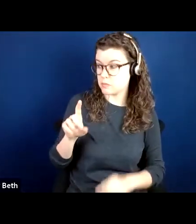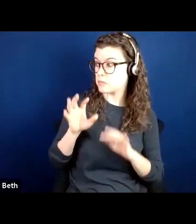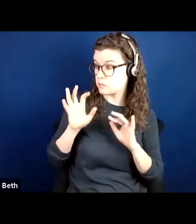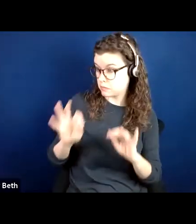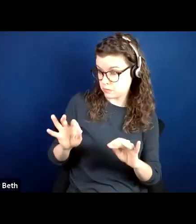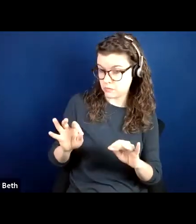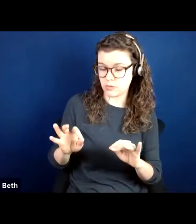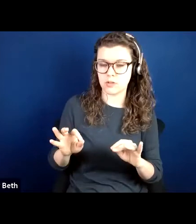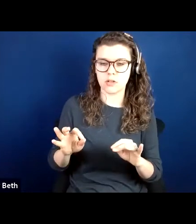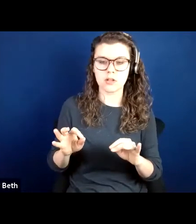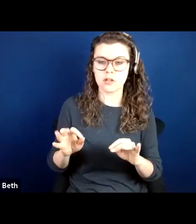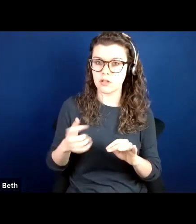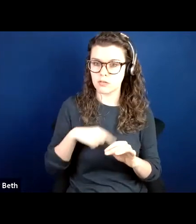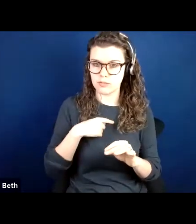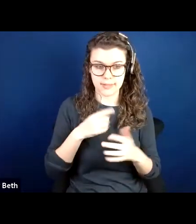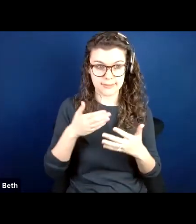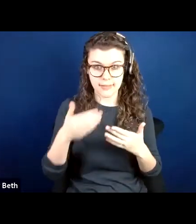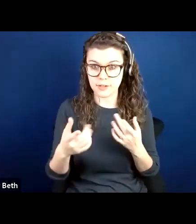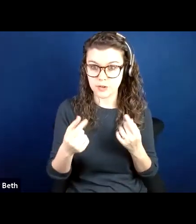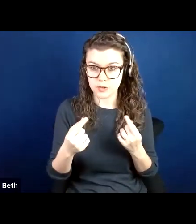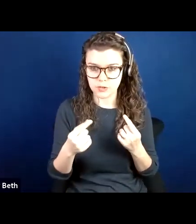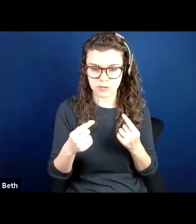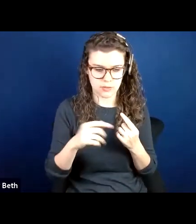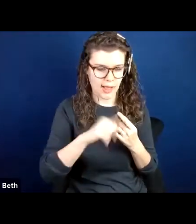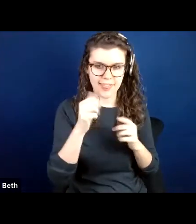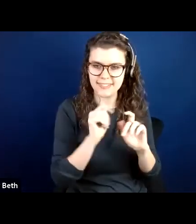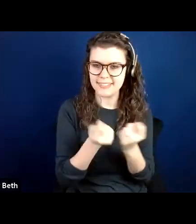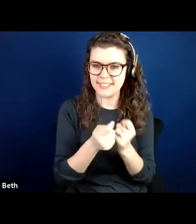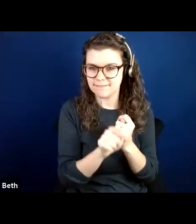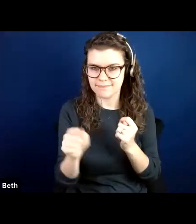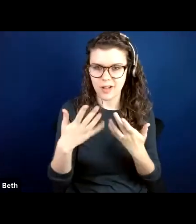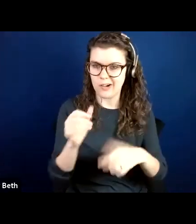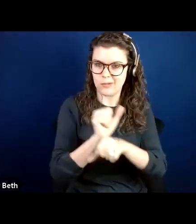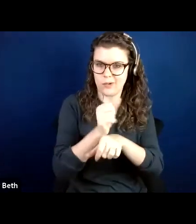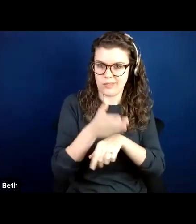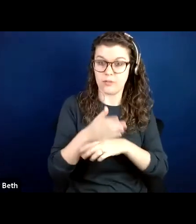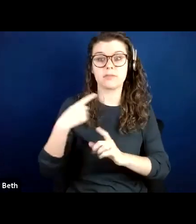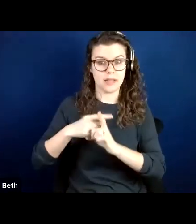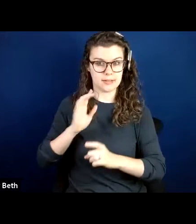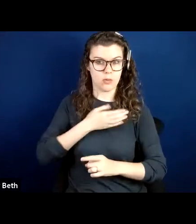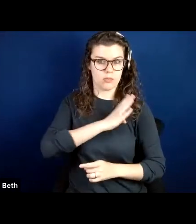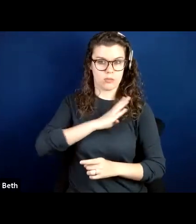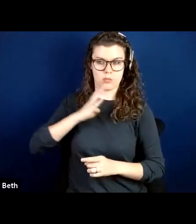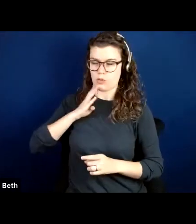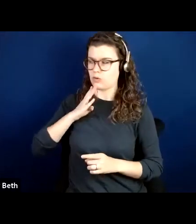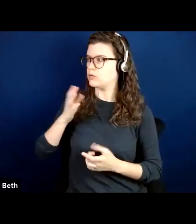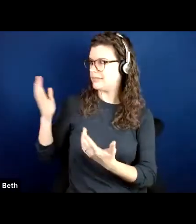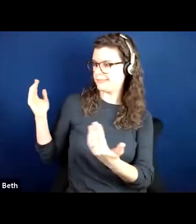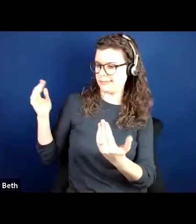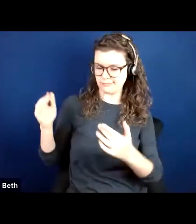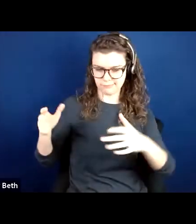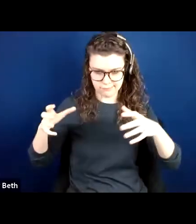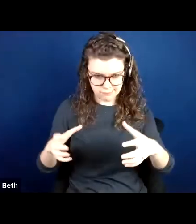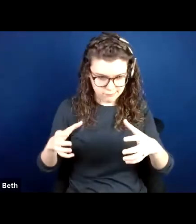to bring along the rest of our team and our board as well, and include this in